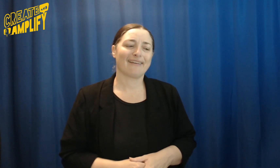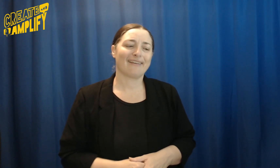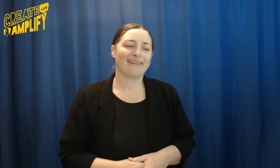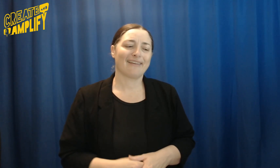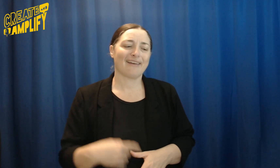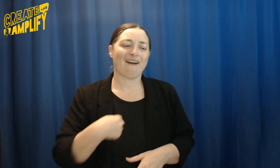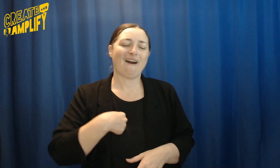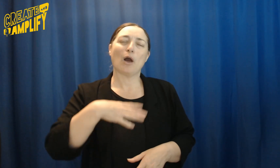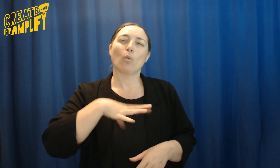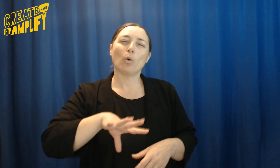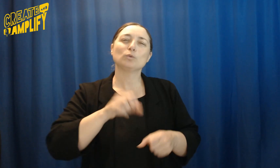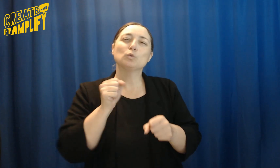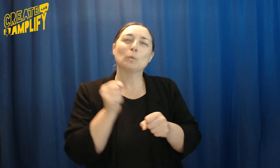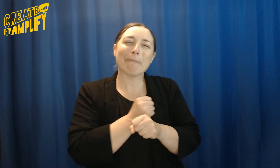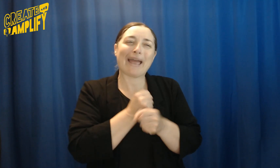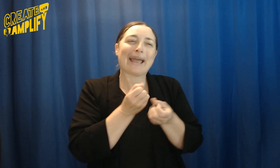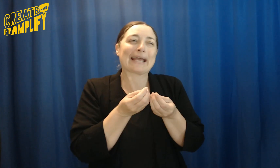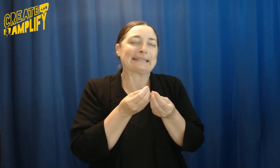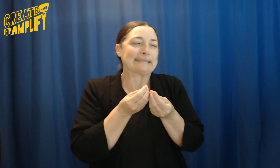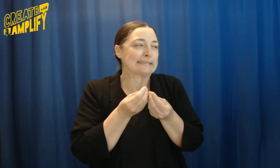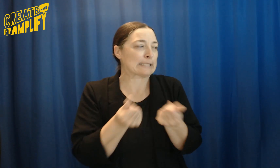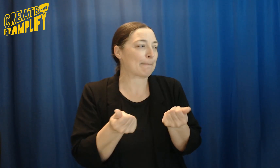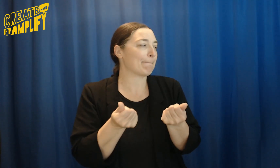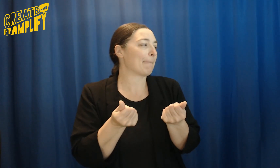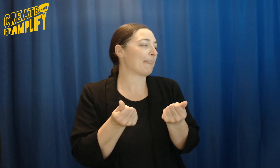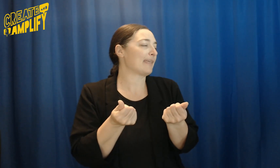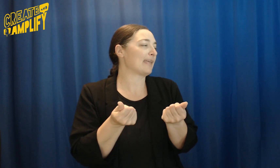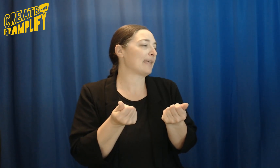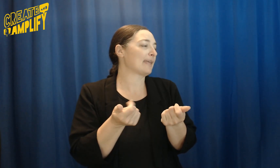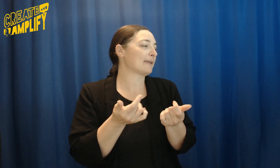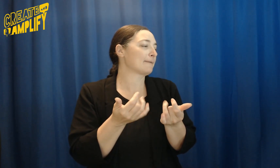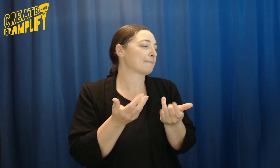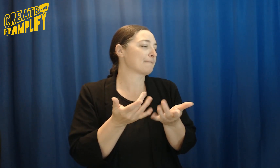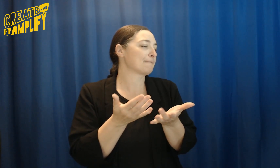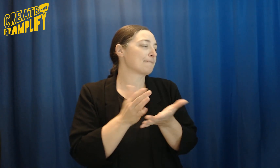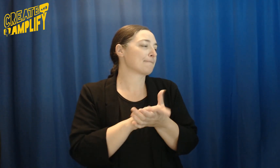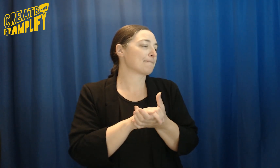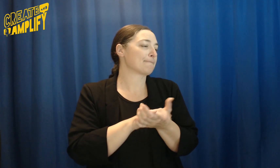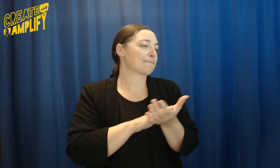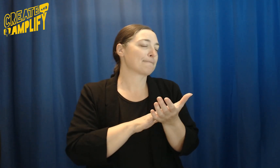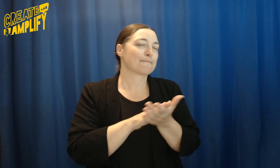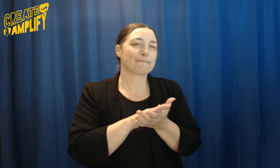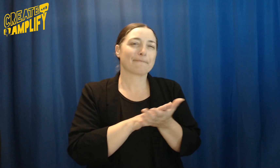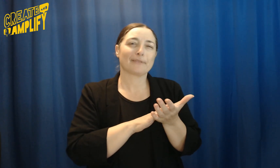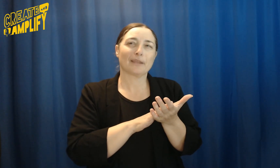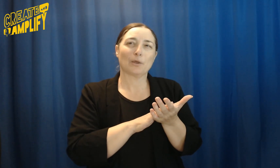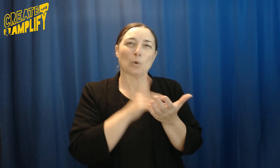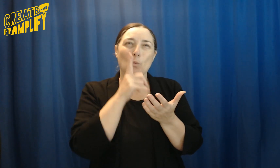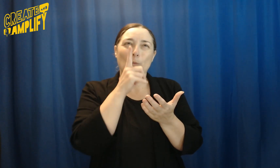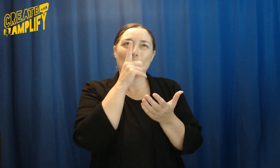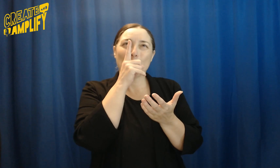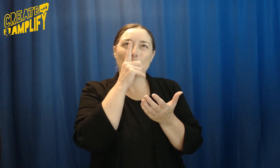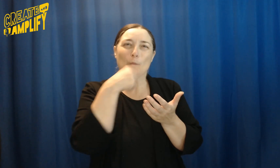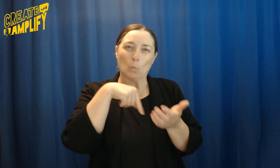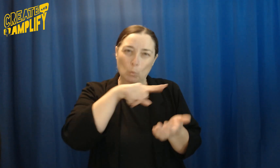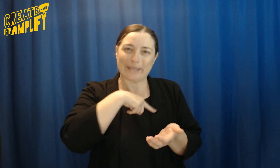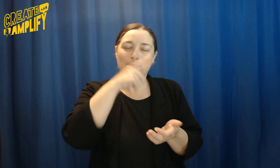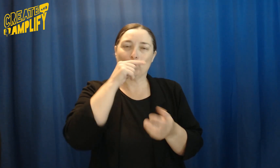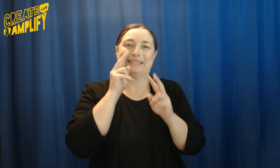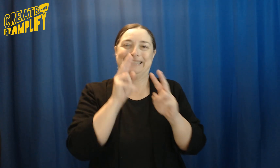make something that we could see, and by we I mean neurodivergent people, that we could